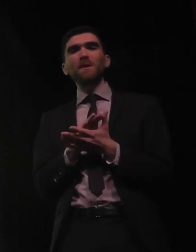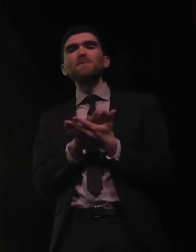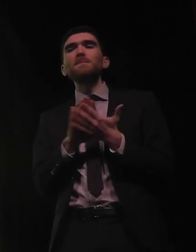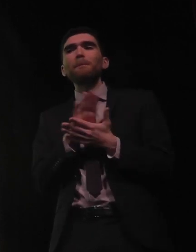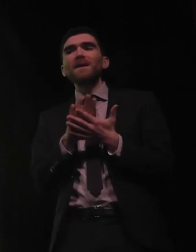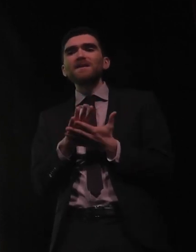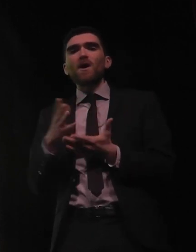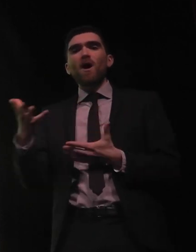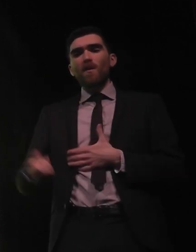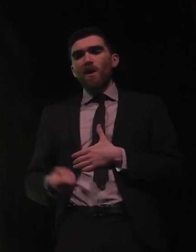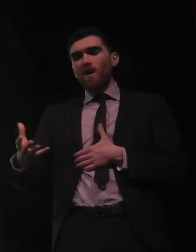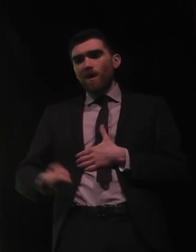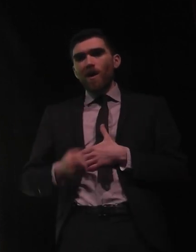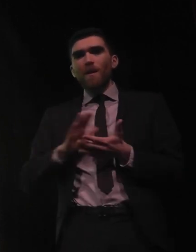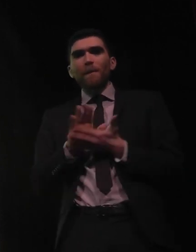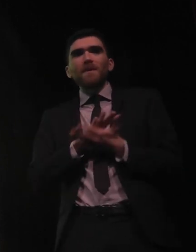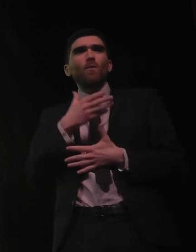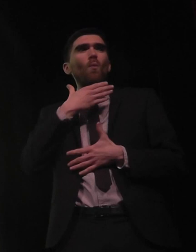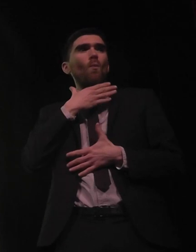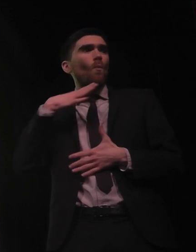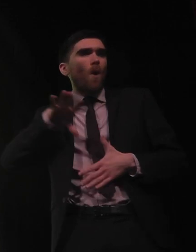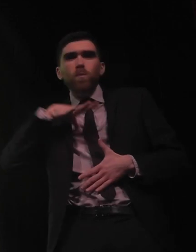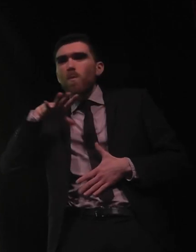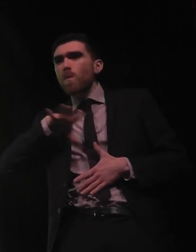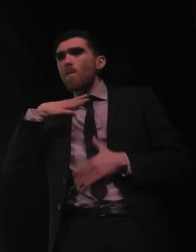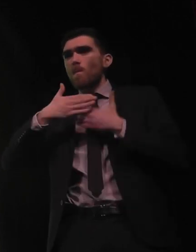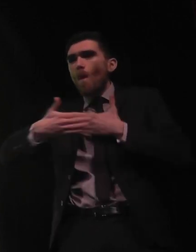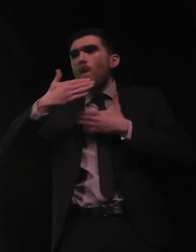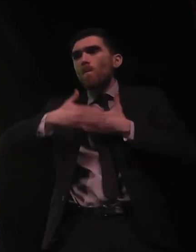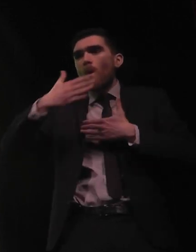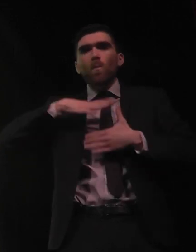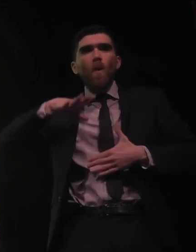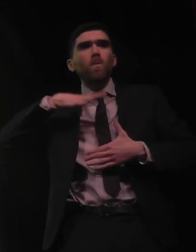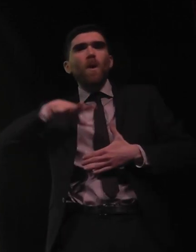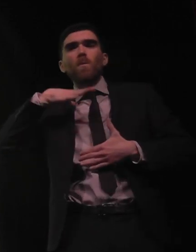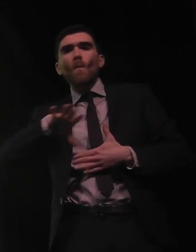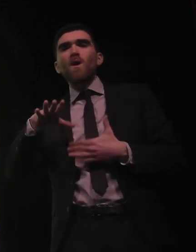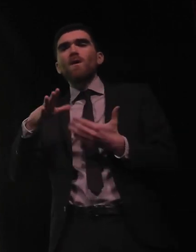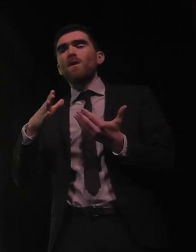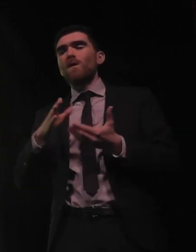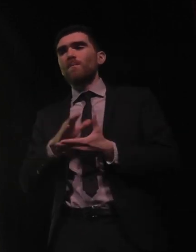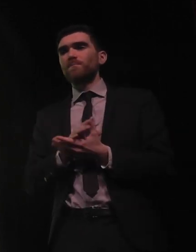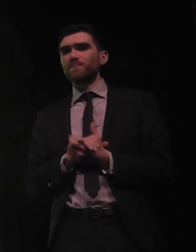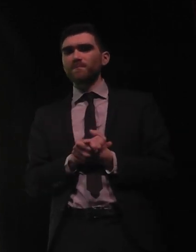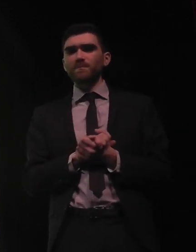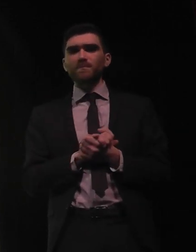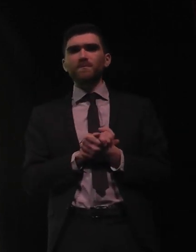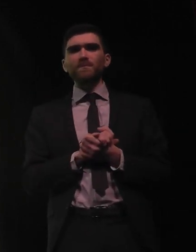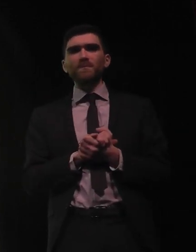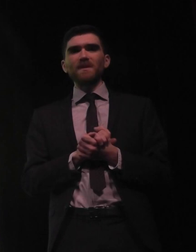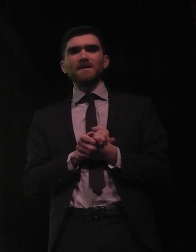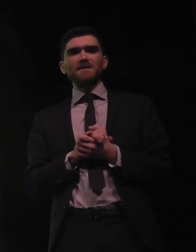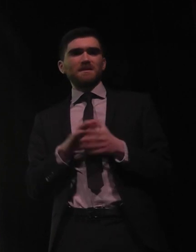to substitute for the ones that have already been satisfied. For inbuilt redundancy, read inbuilt neurotic